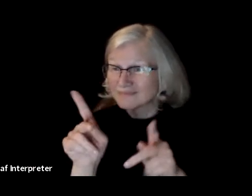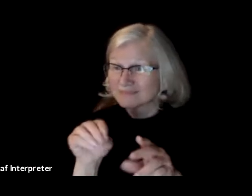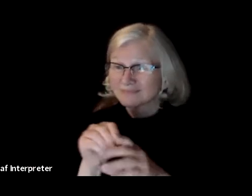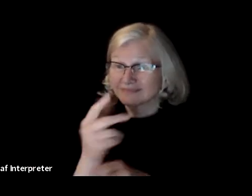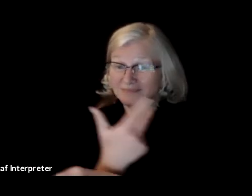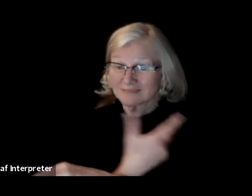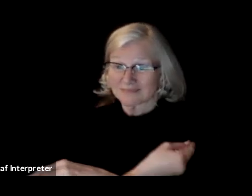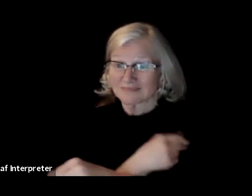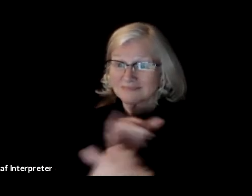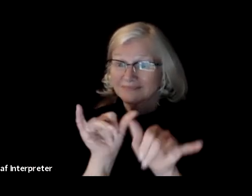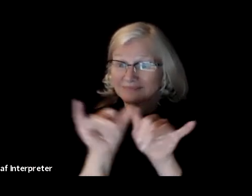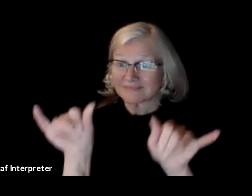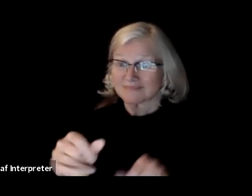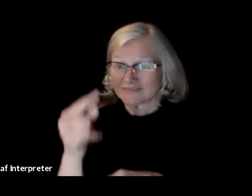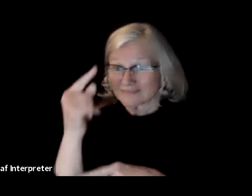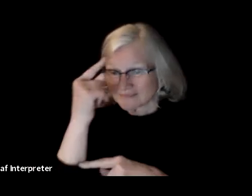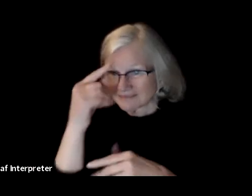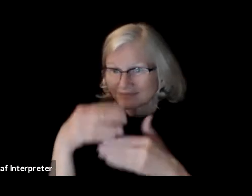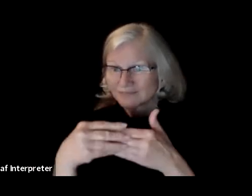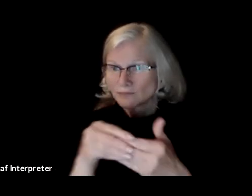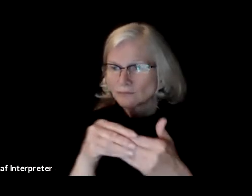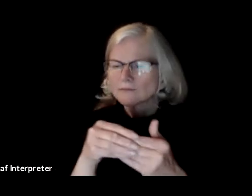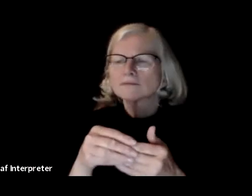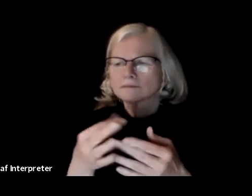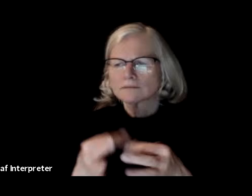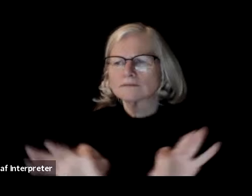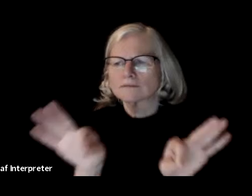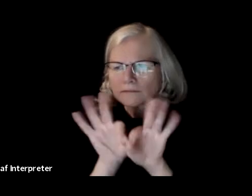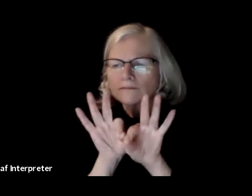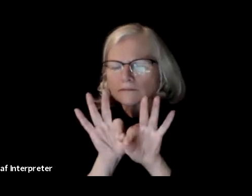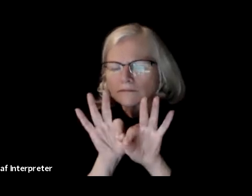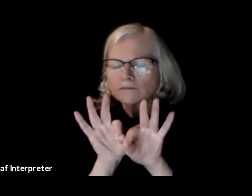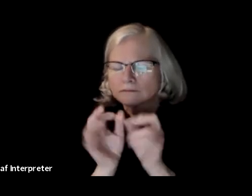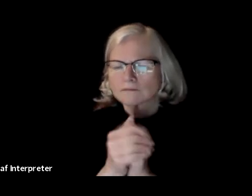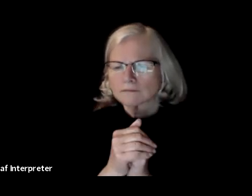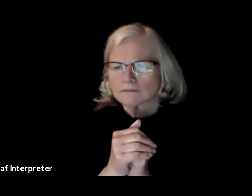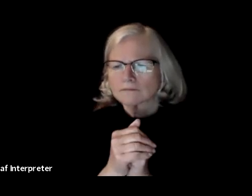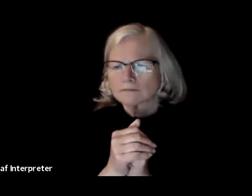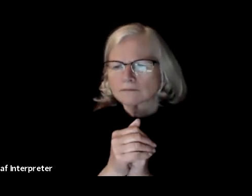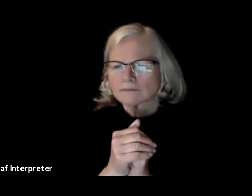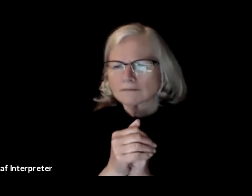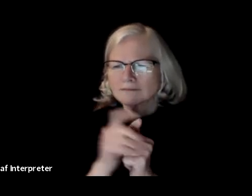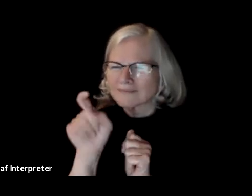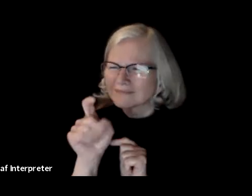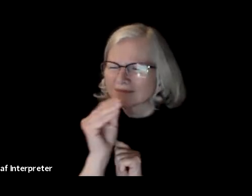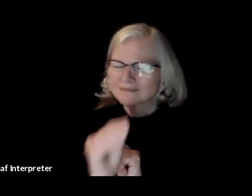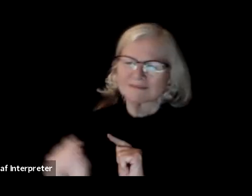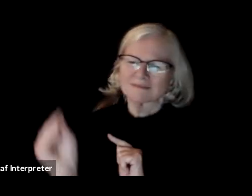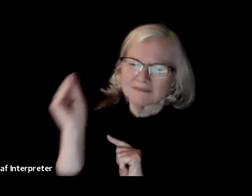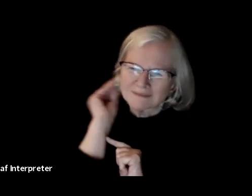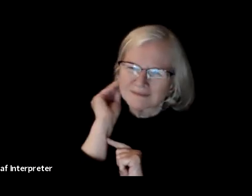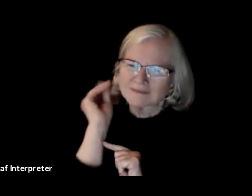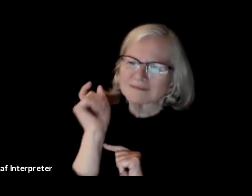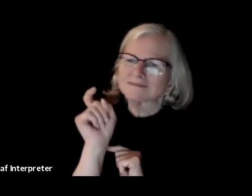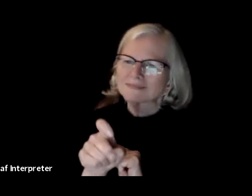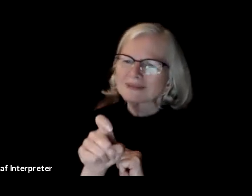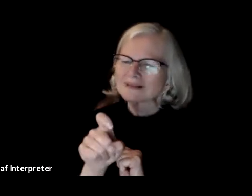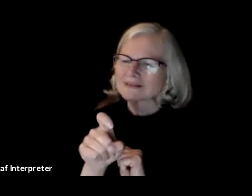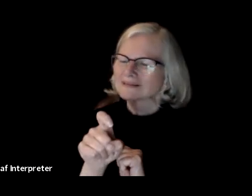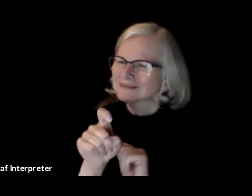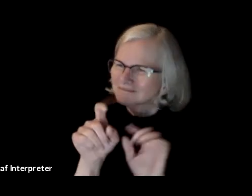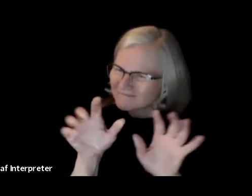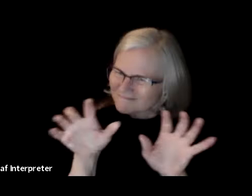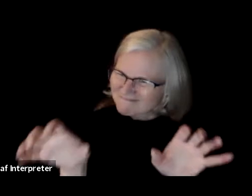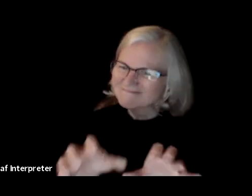good thing. And keeping in mind that we have to be very proactive and really watch and track